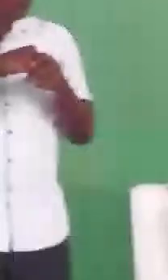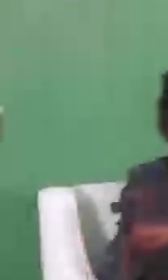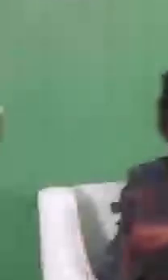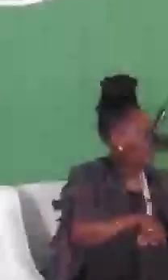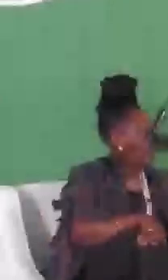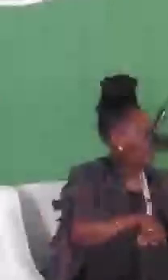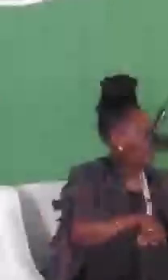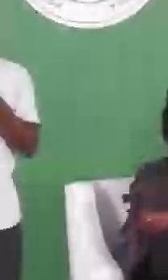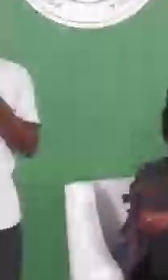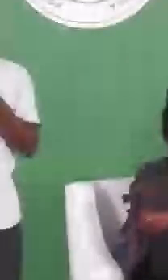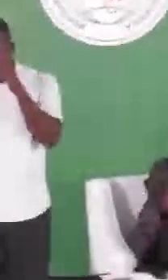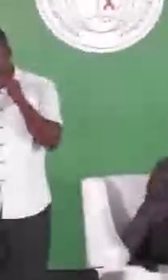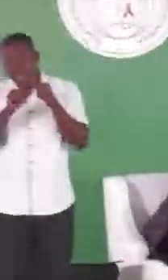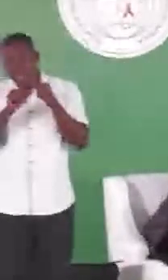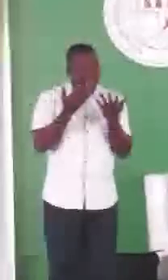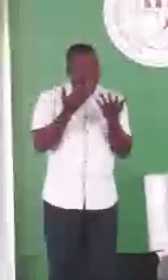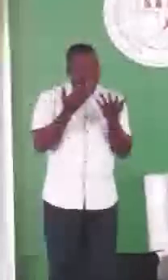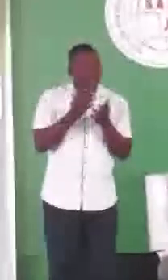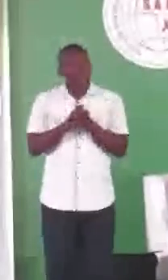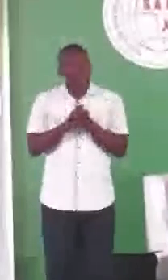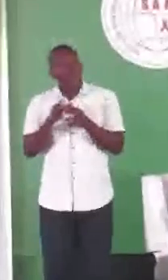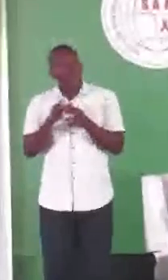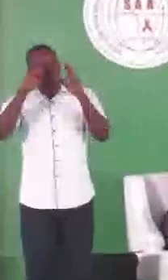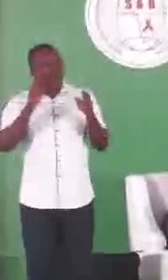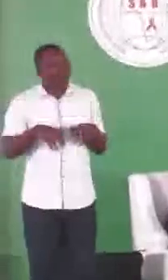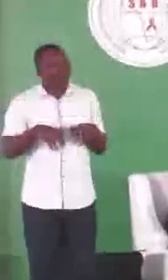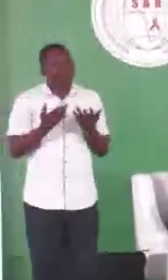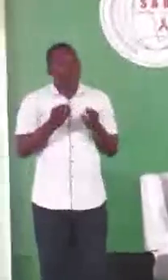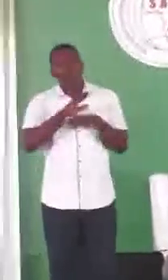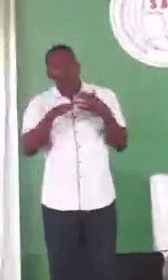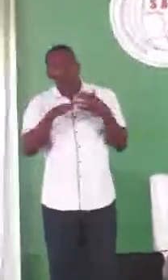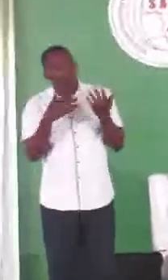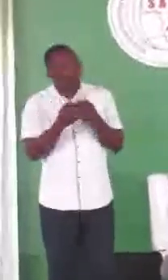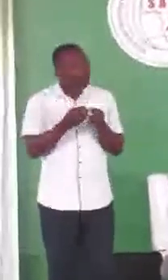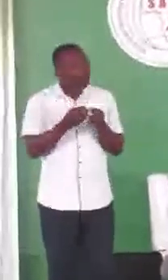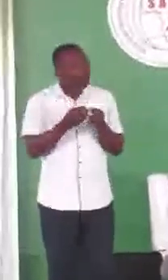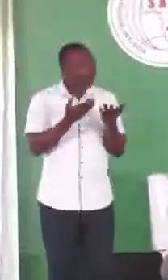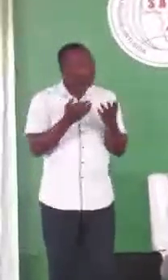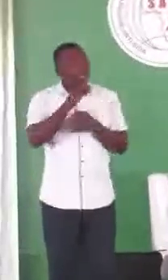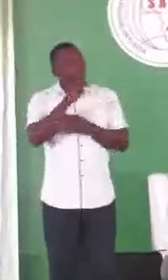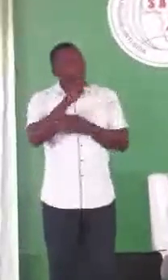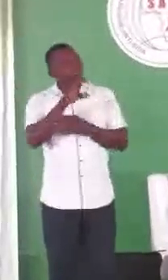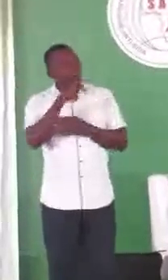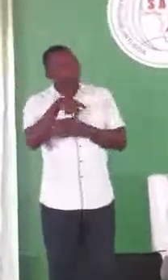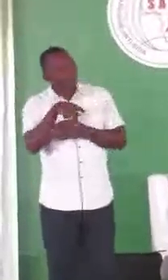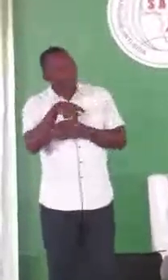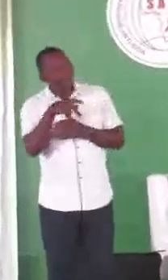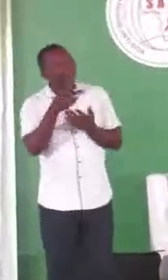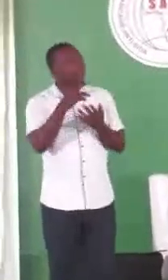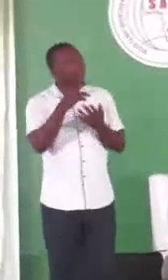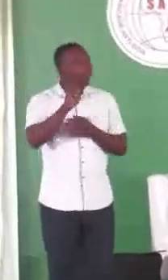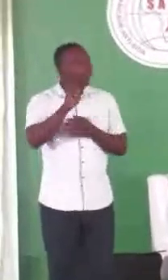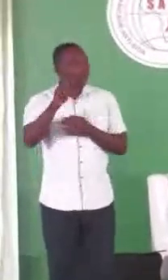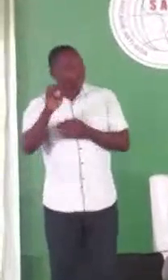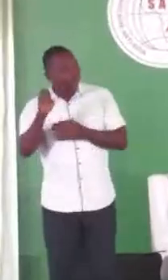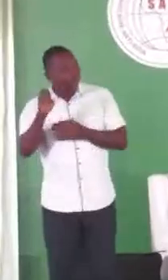as outcome or impact indicators, such as the MTCT rate, the Hep B surface